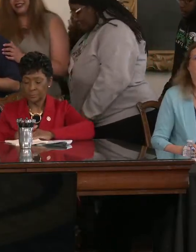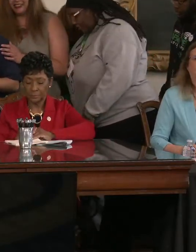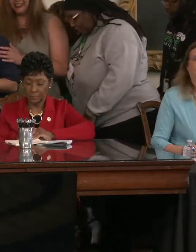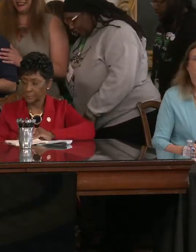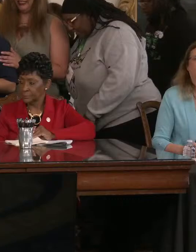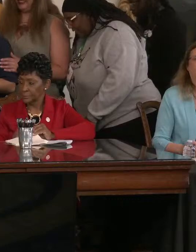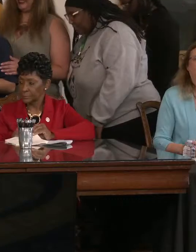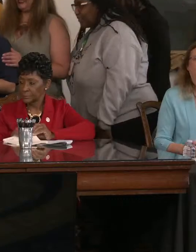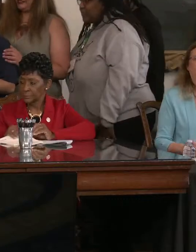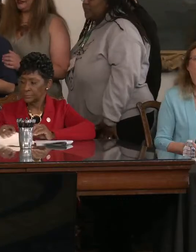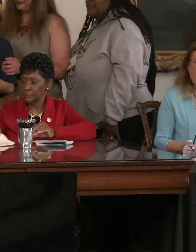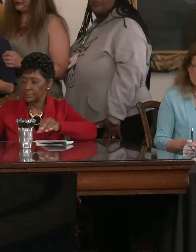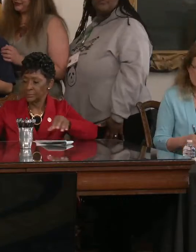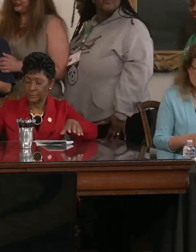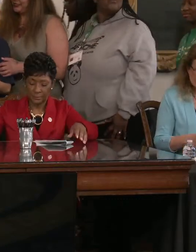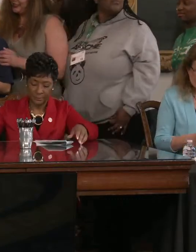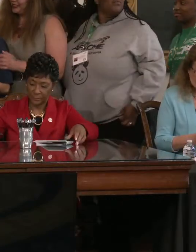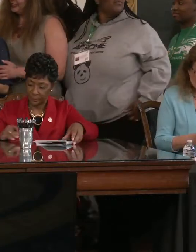All